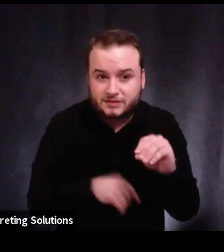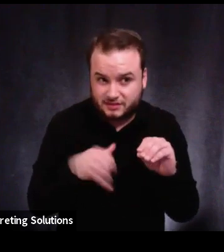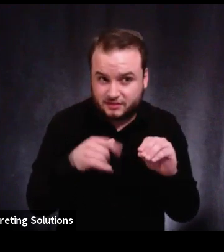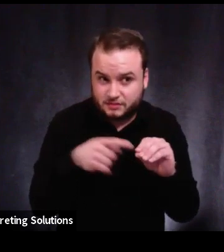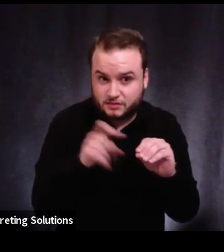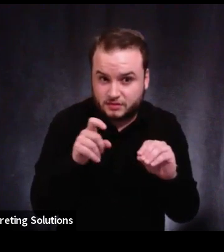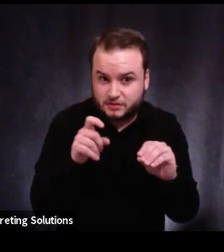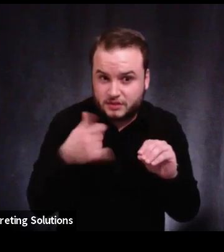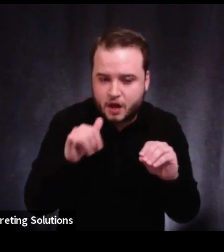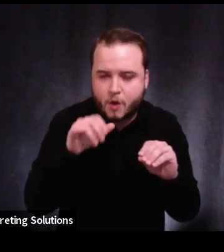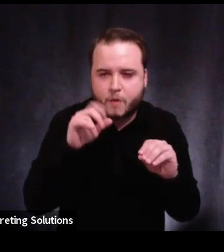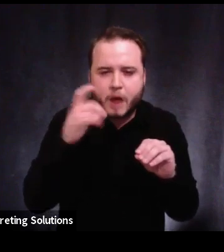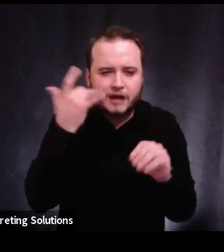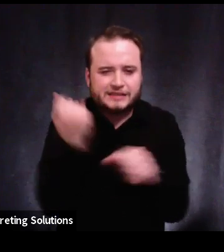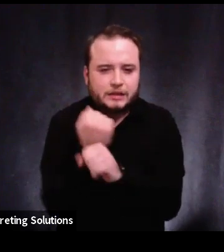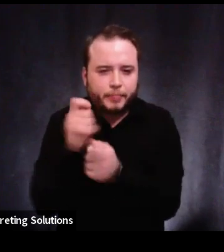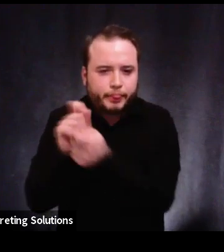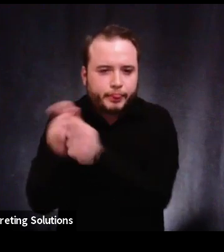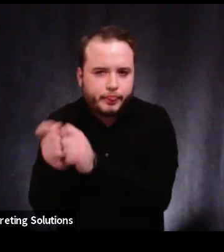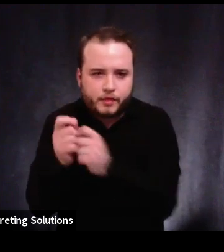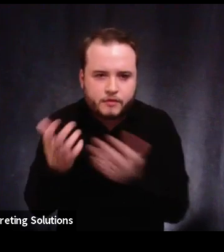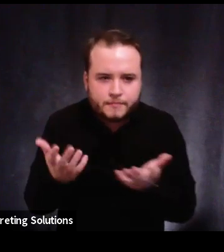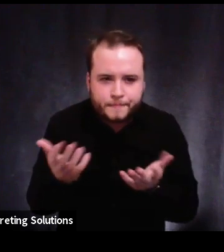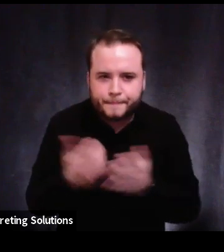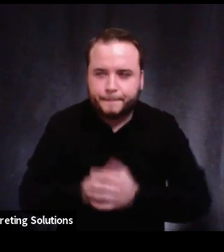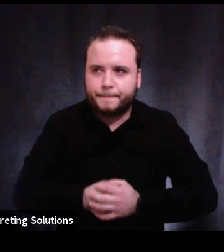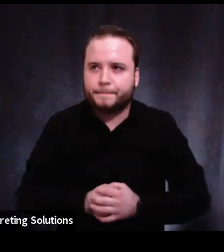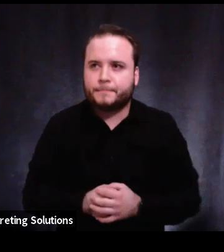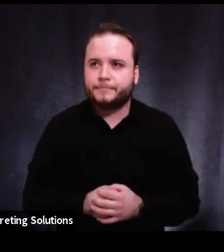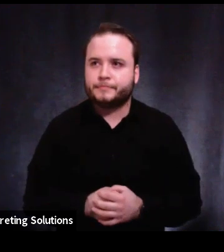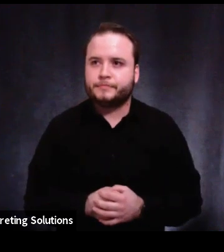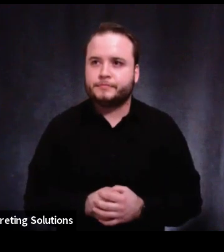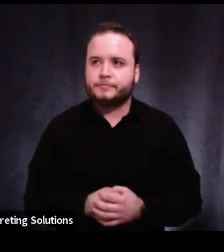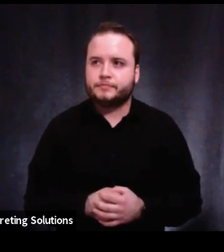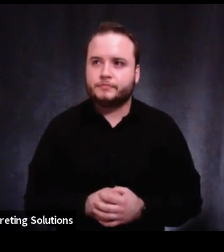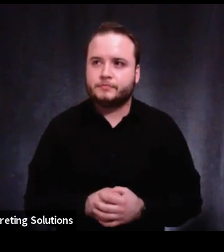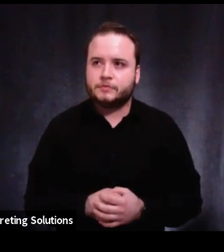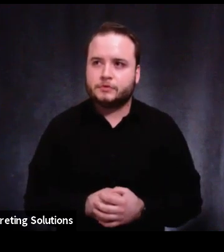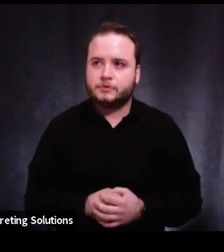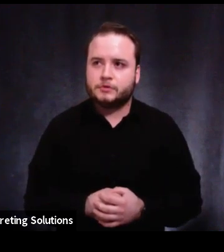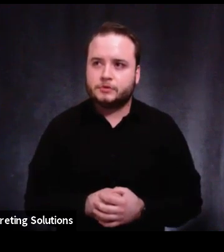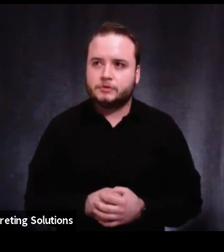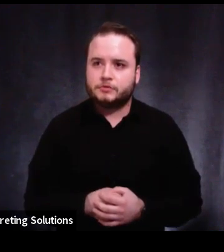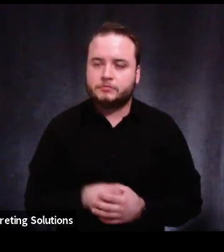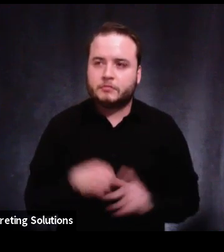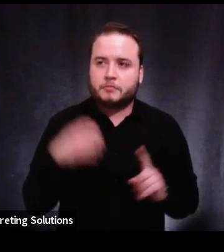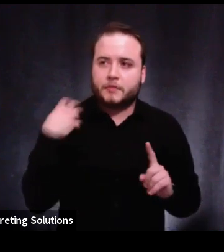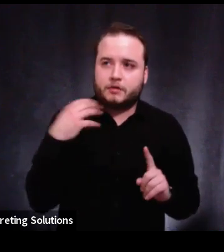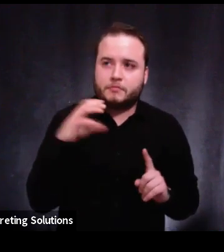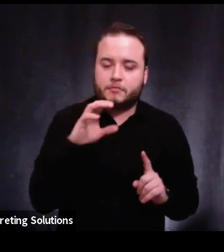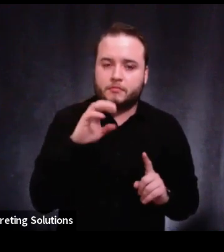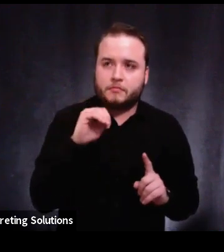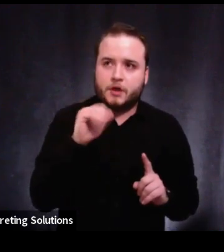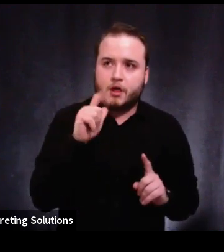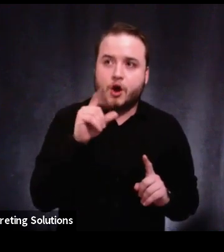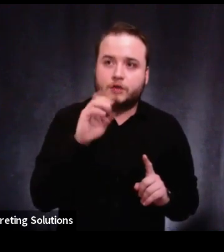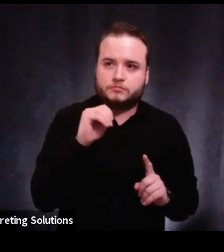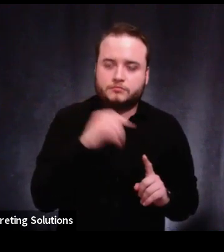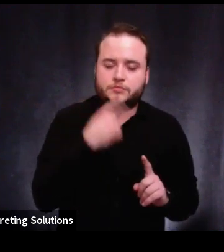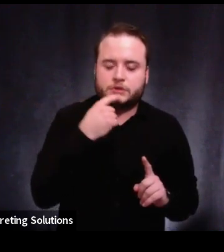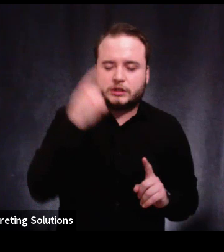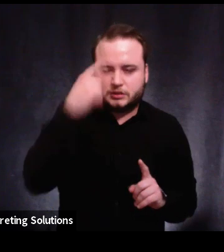I think Chris and Stefan, I'll ask you to talk about the math of this, but I think it's